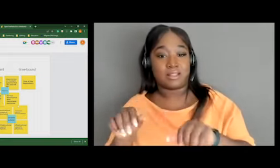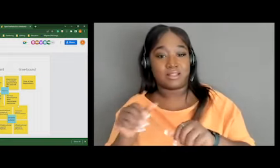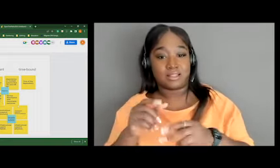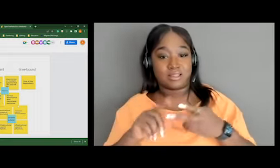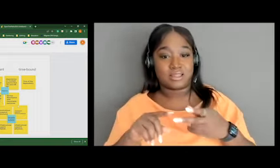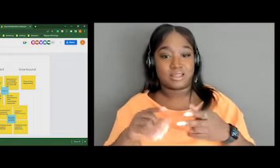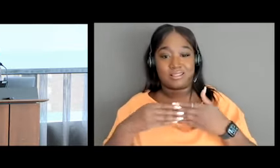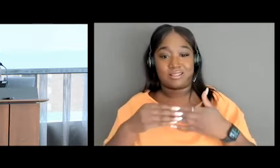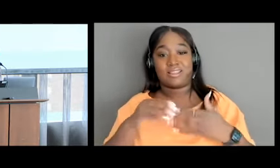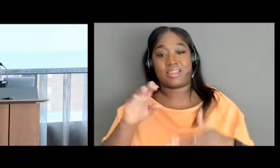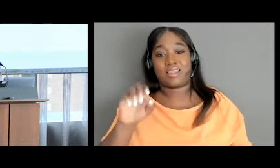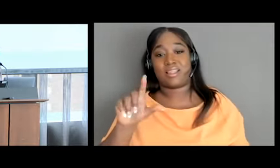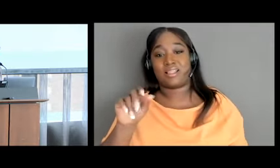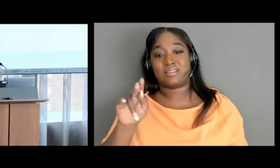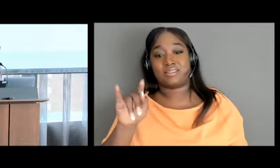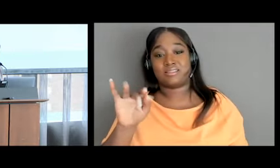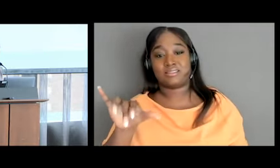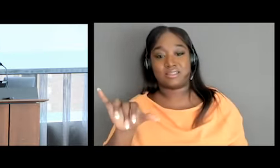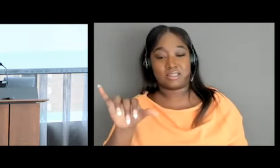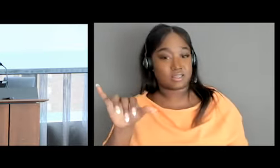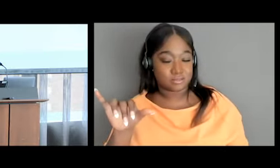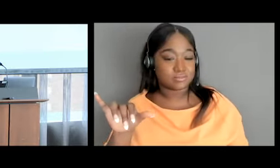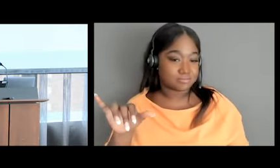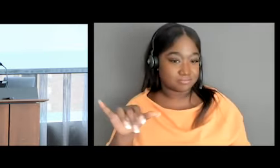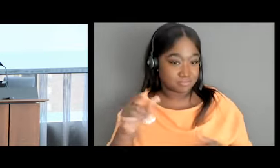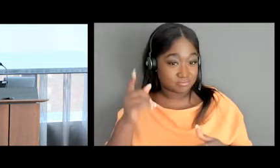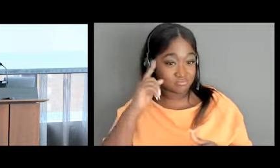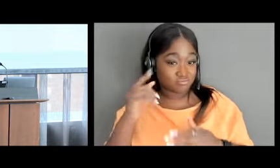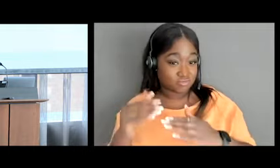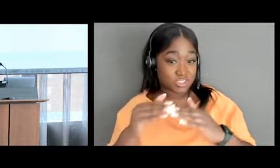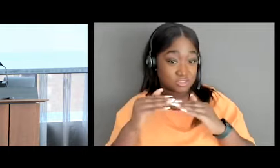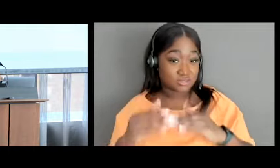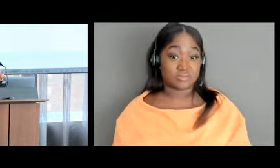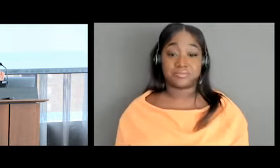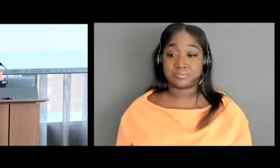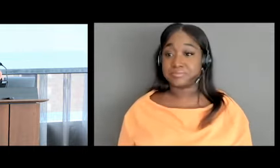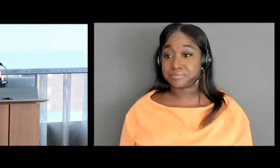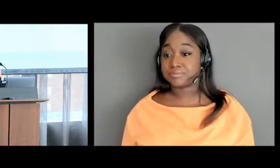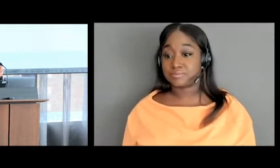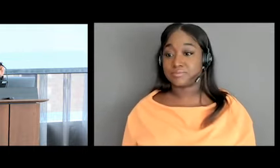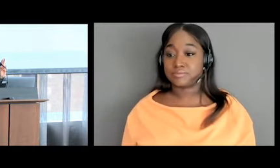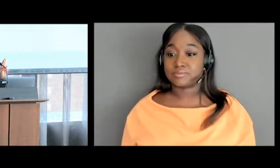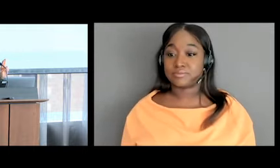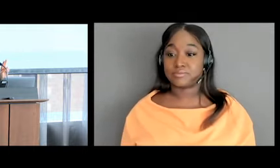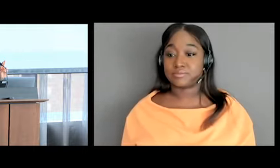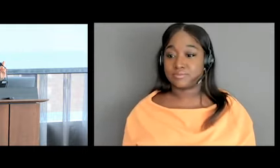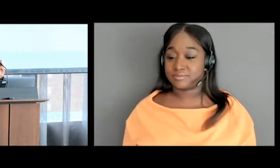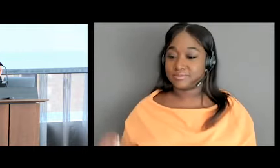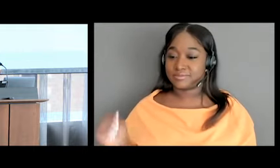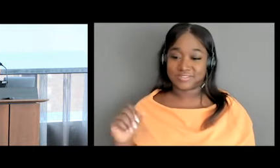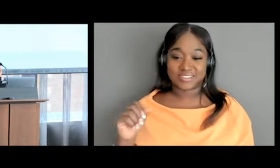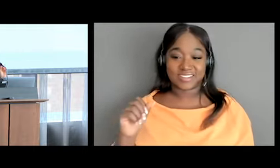Is that fair? Yeah. All right, we're gonna have two more